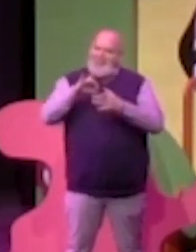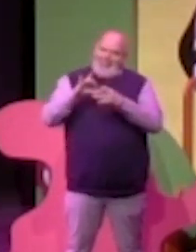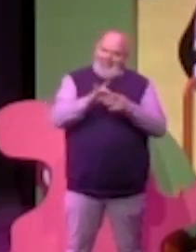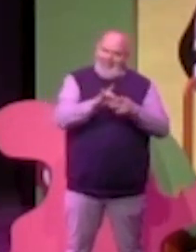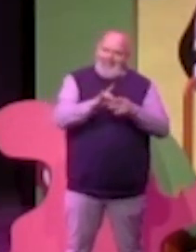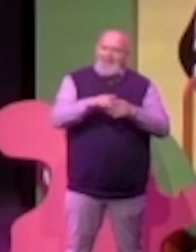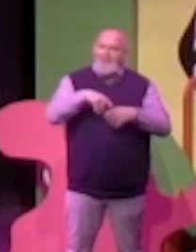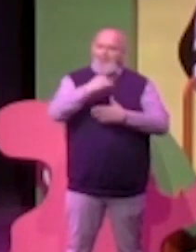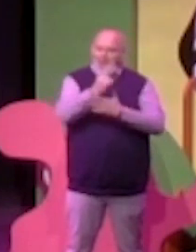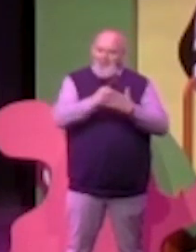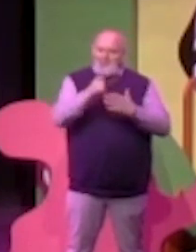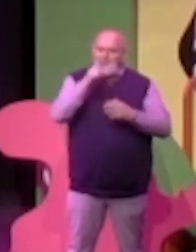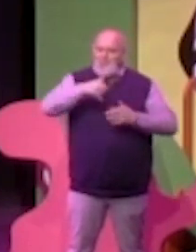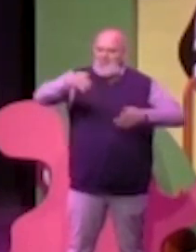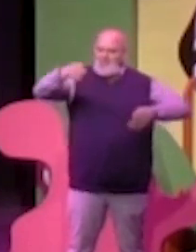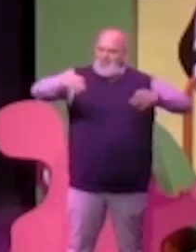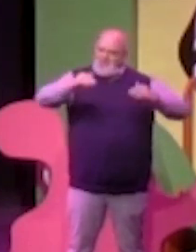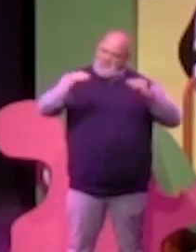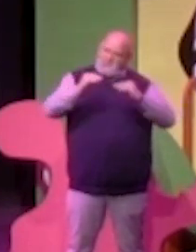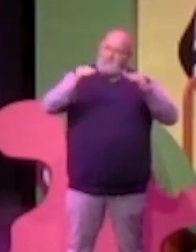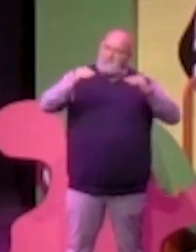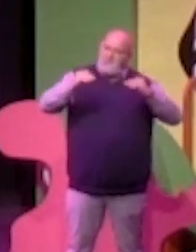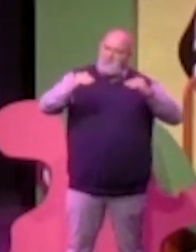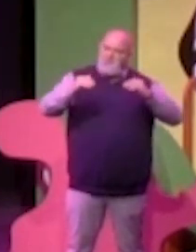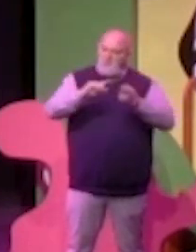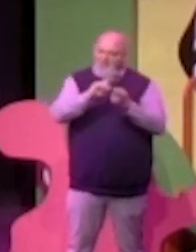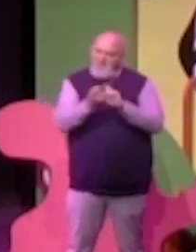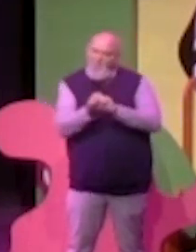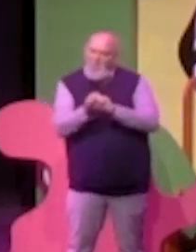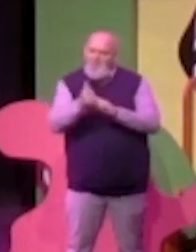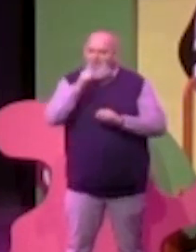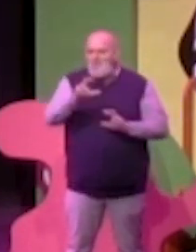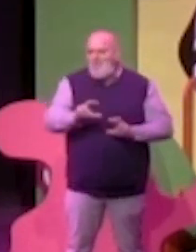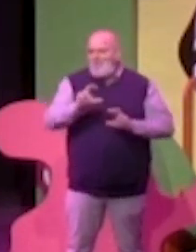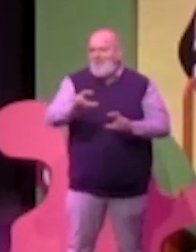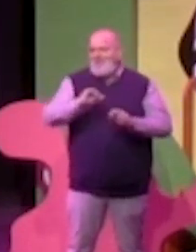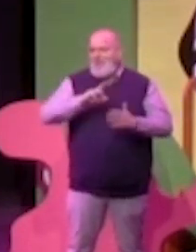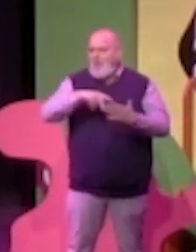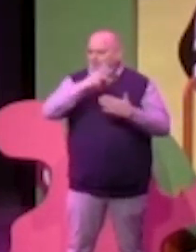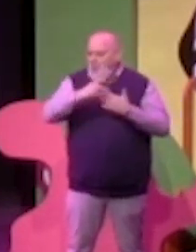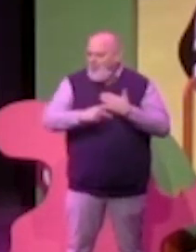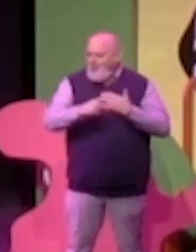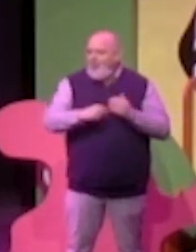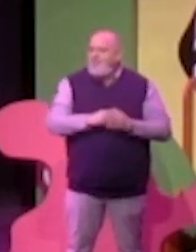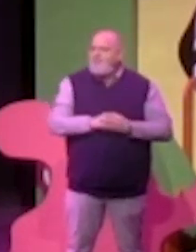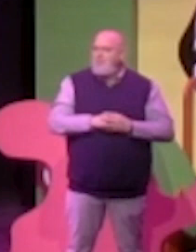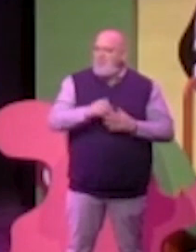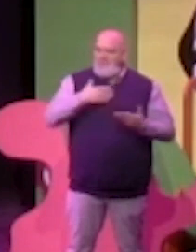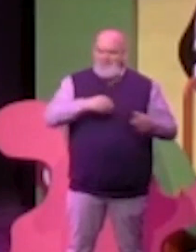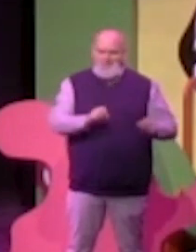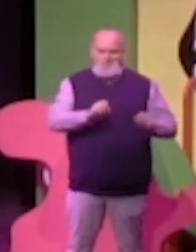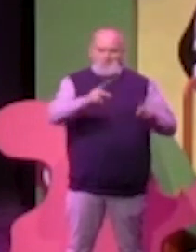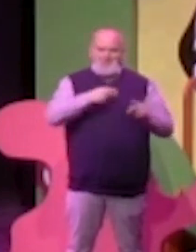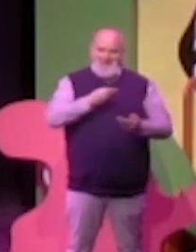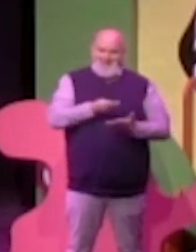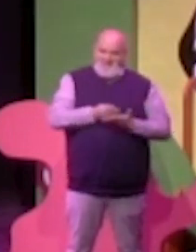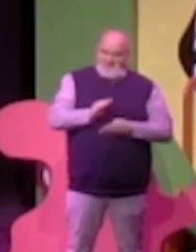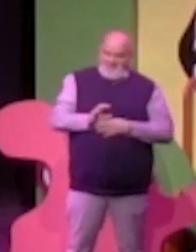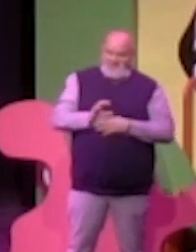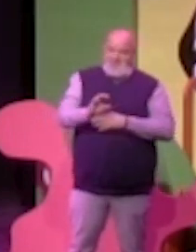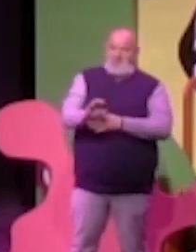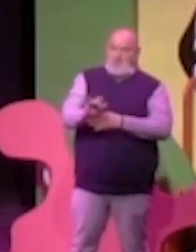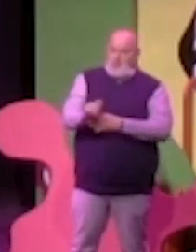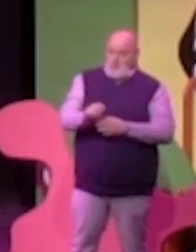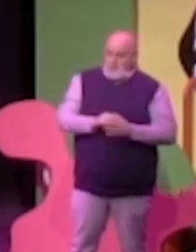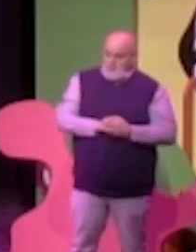justice reform, and all these issues, but we're also investing in our programs. So we have the opportunity as funders, local arts agencies,